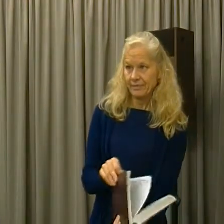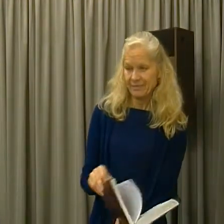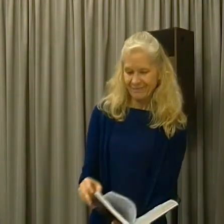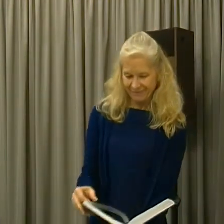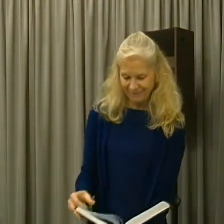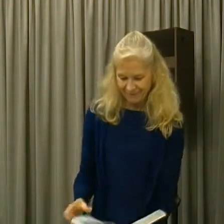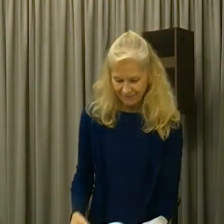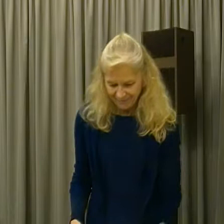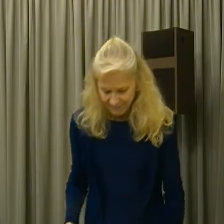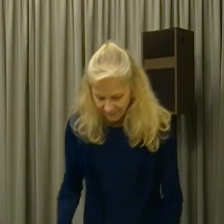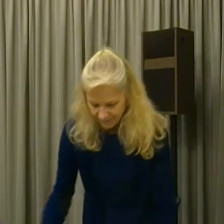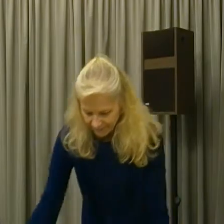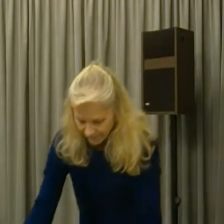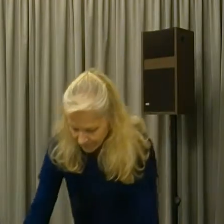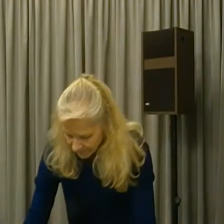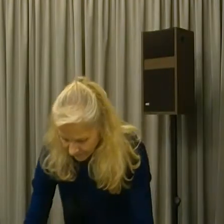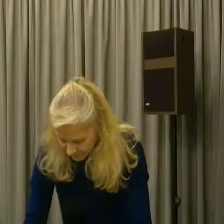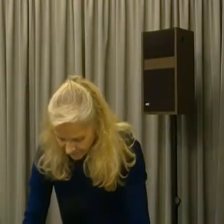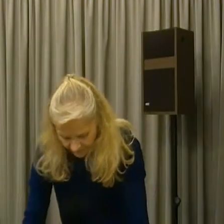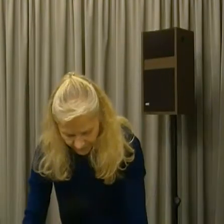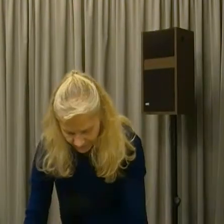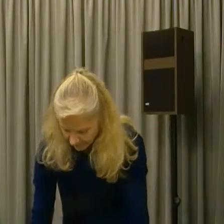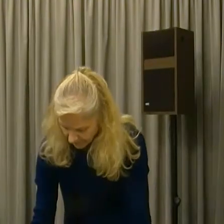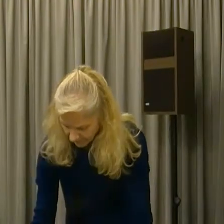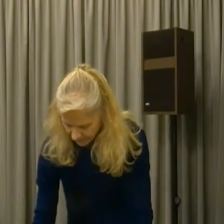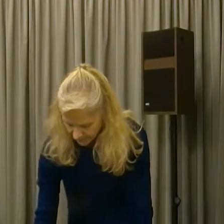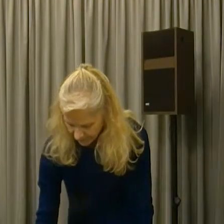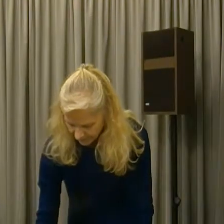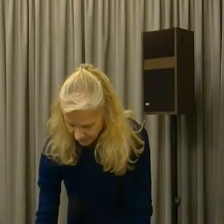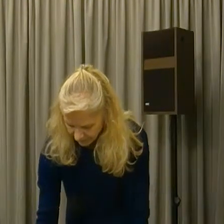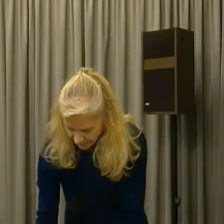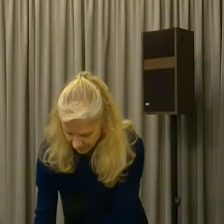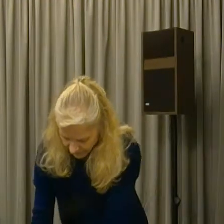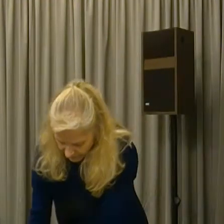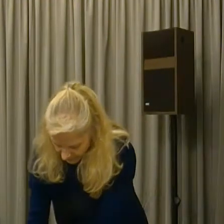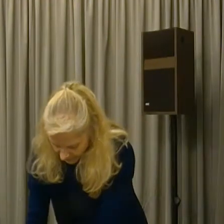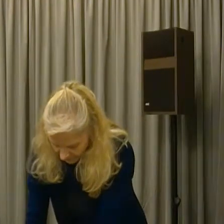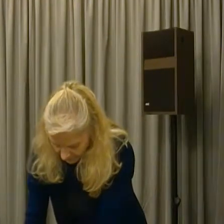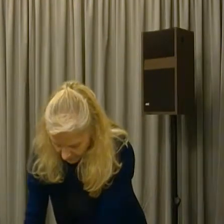Number 491. You're all on the